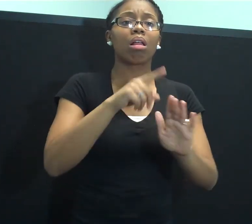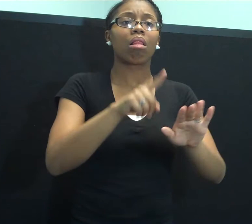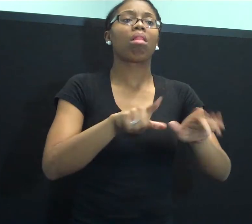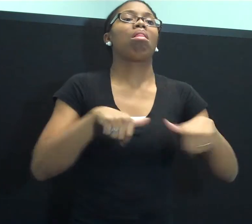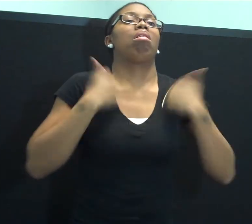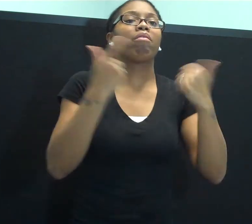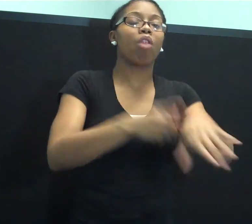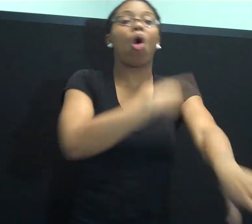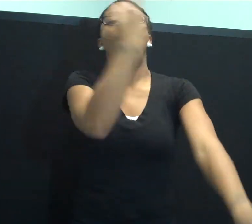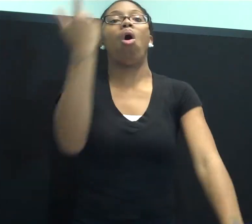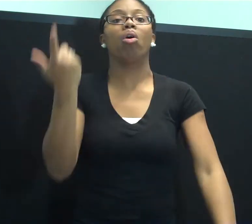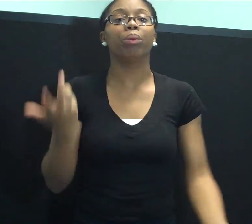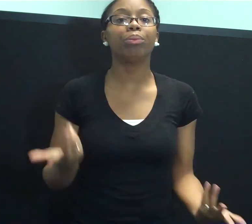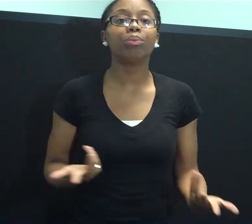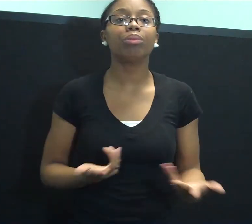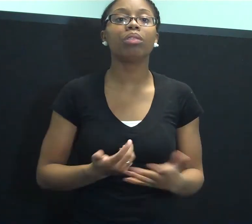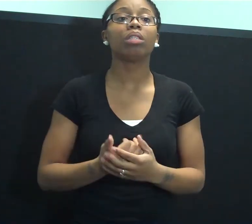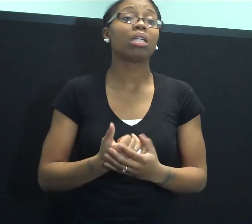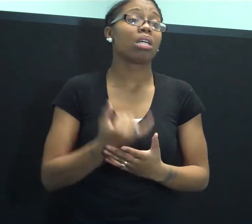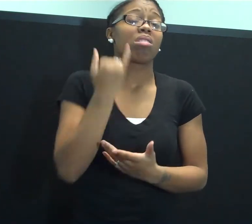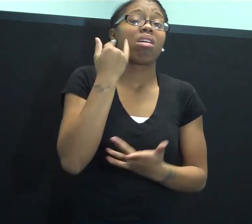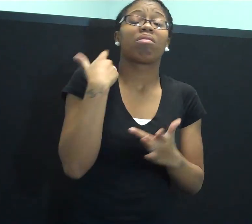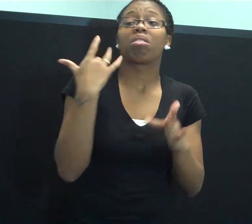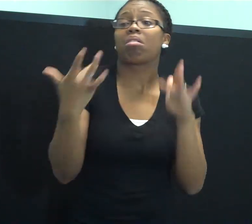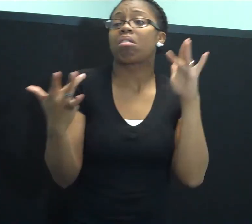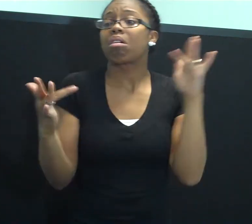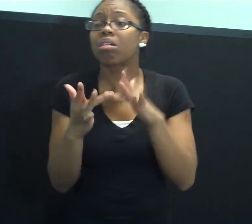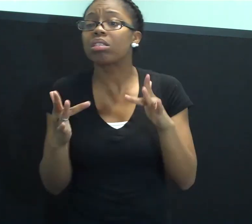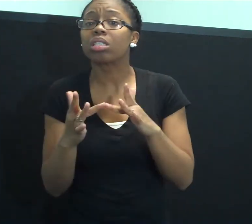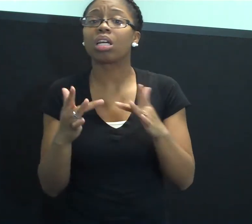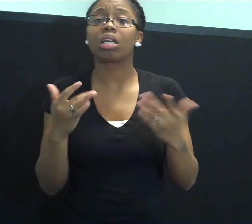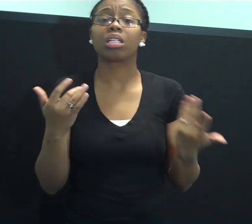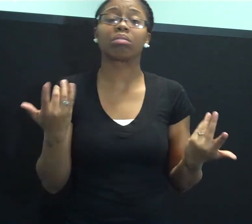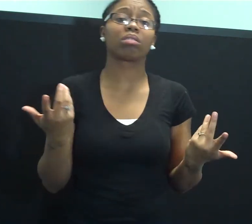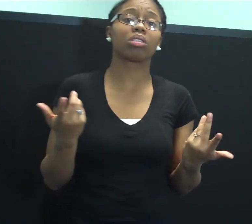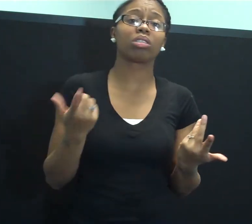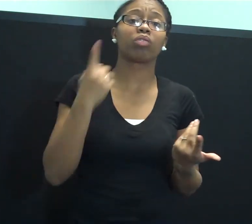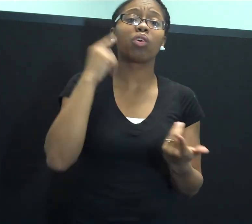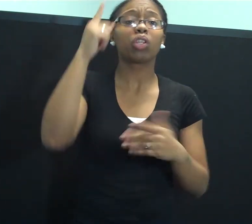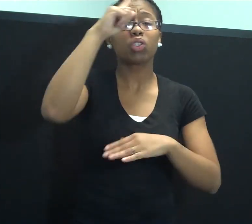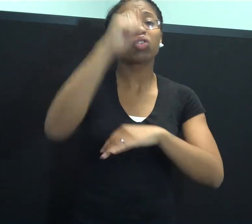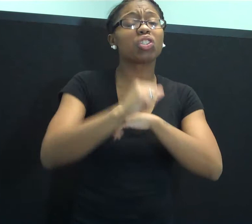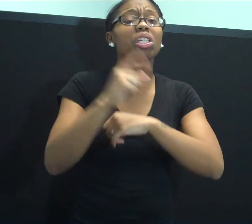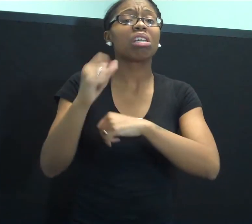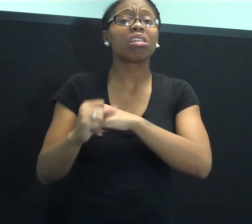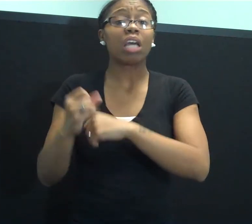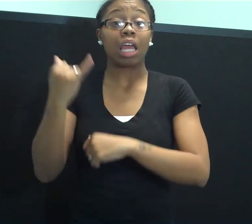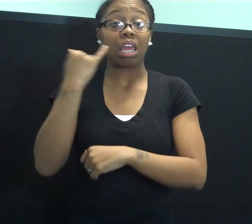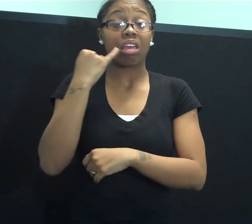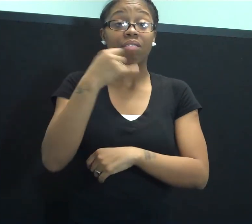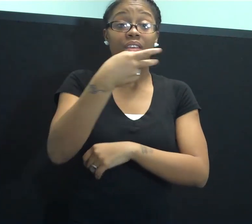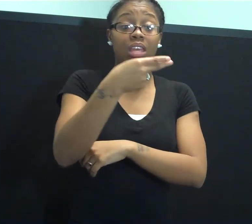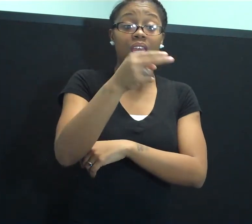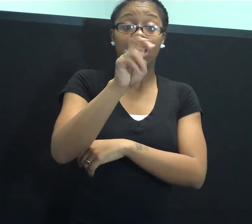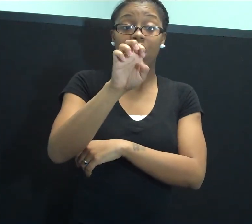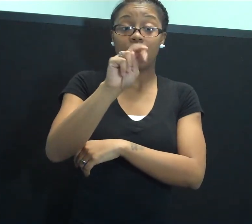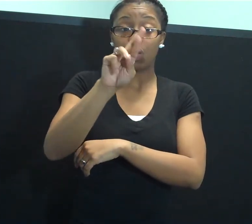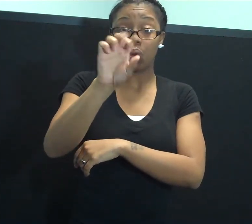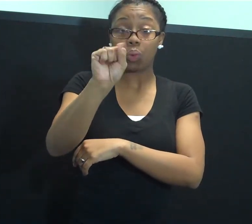larger course or in some other context, the Hindu tradition, you know that for Hindus, identifying the